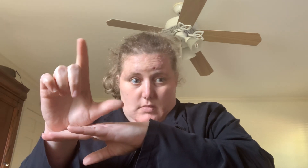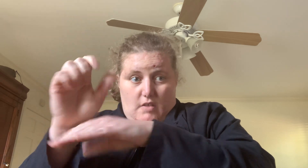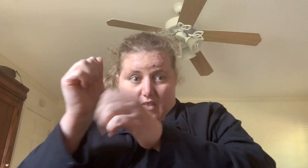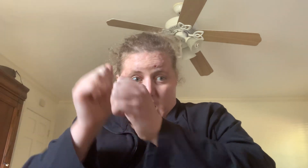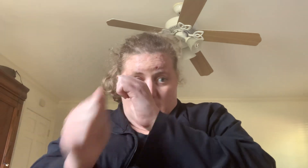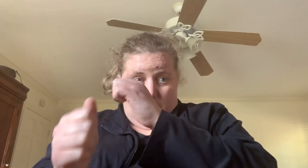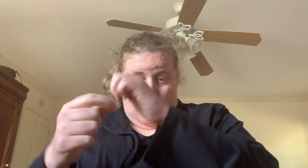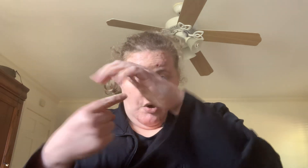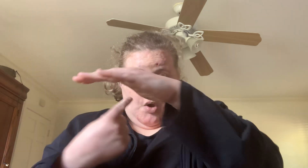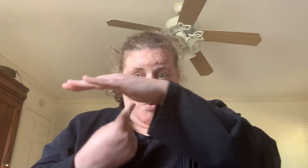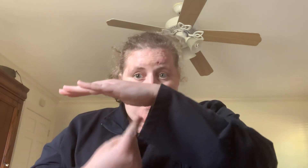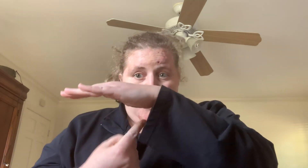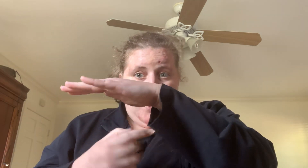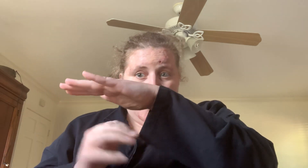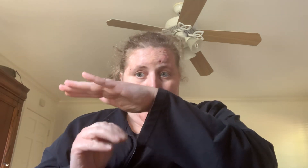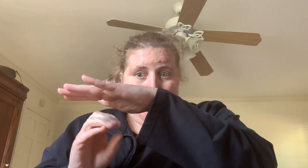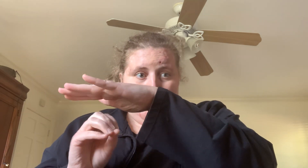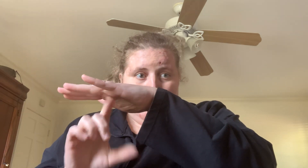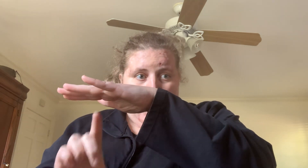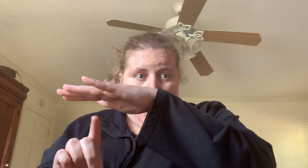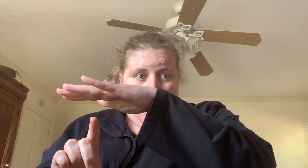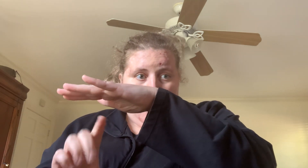1 mole of Mg.